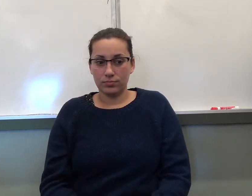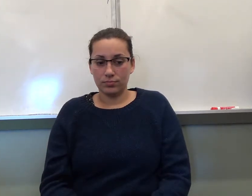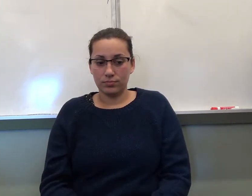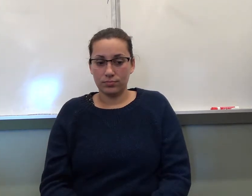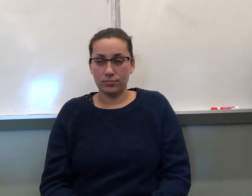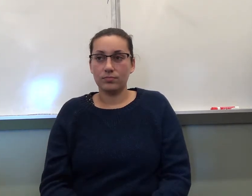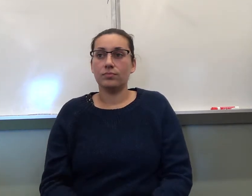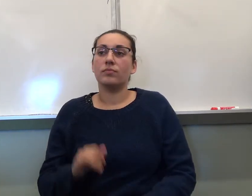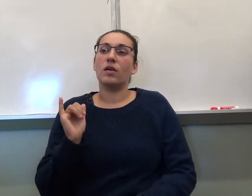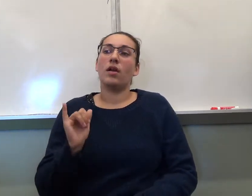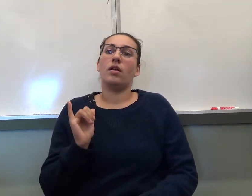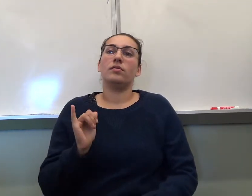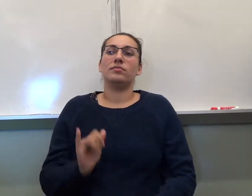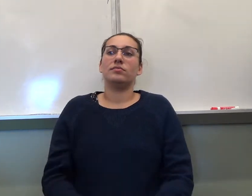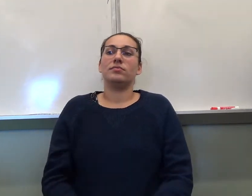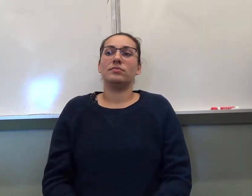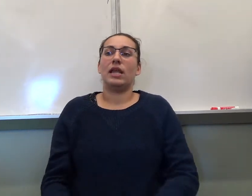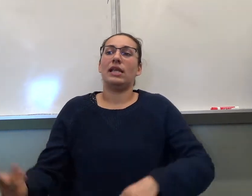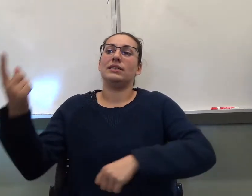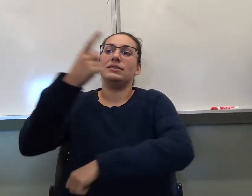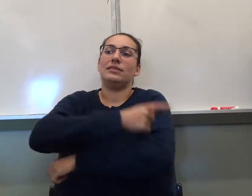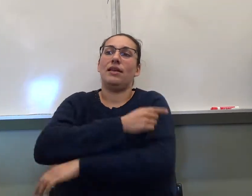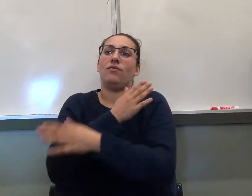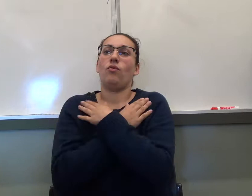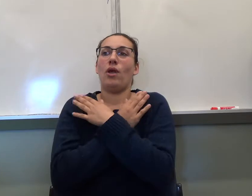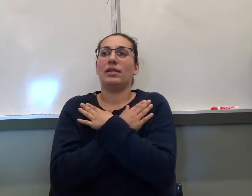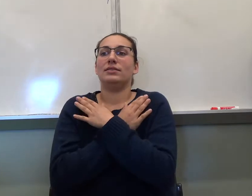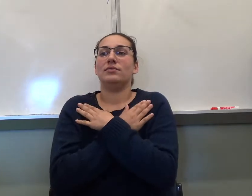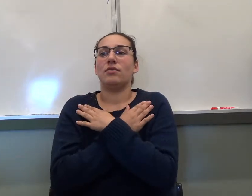A day of rest. It's the wrong day, but that's okay.